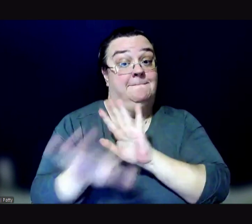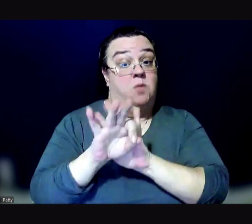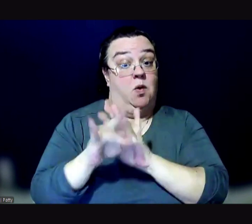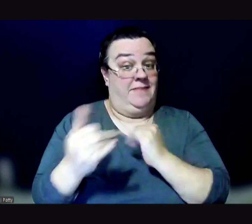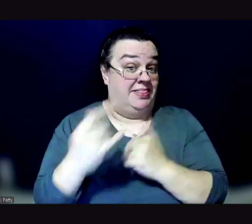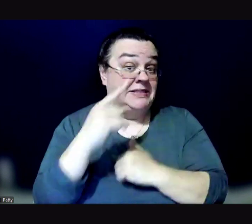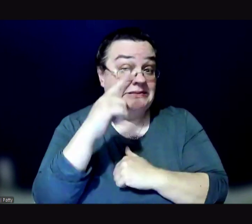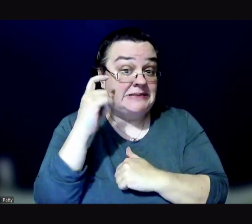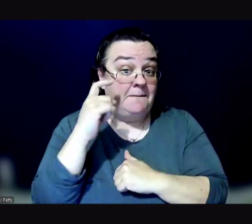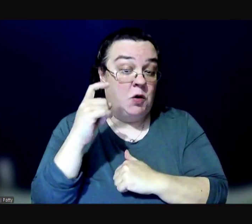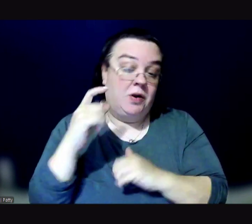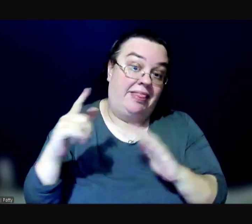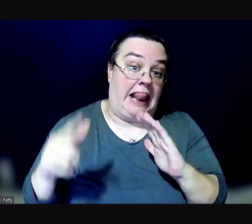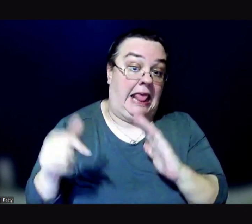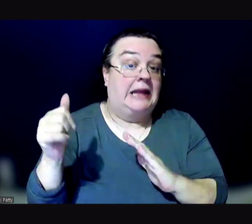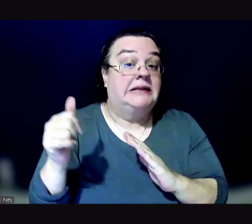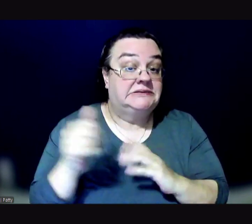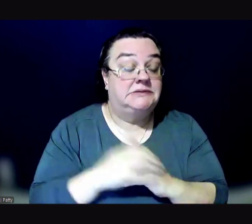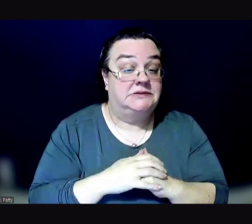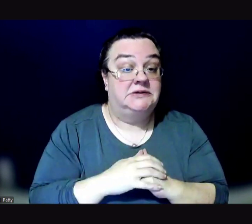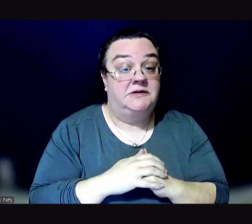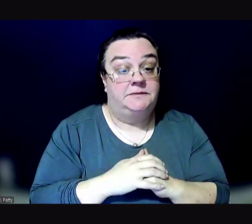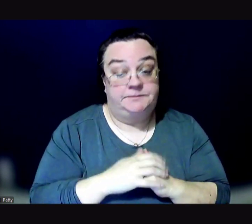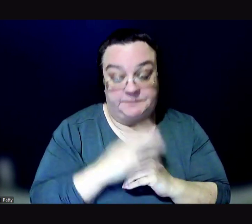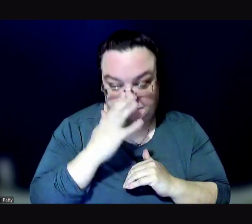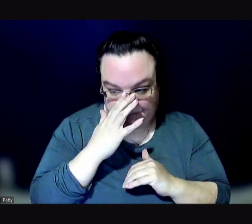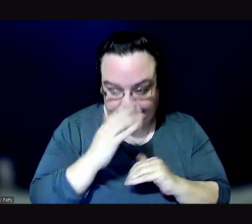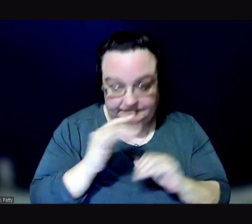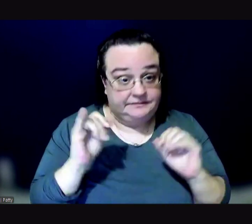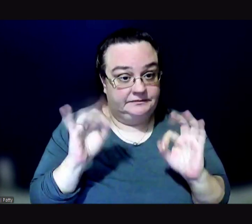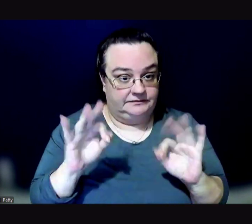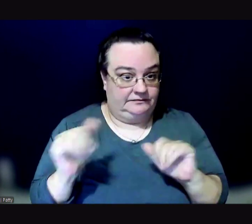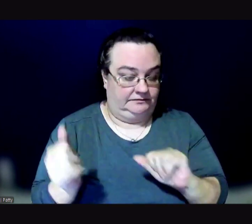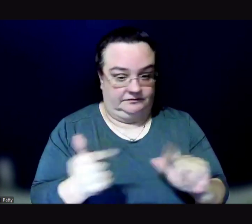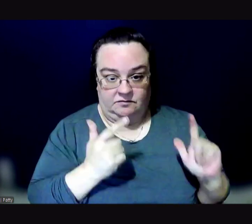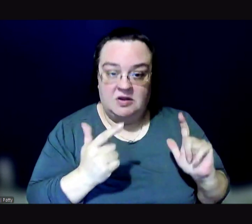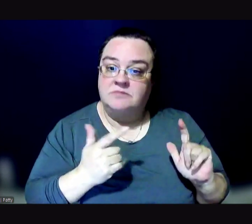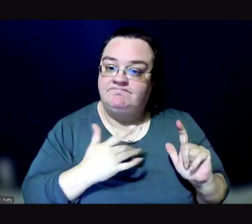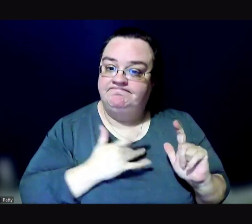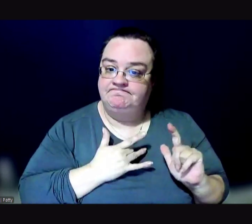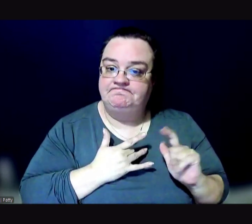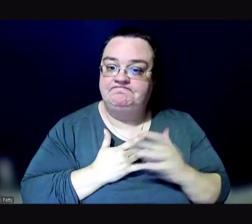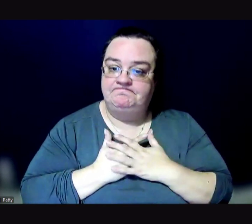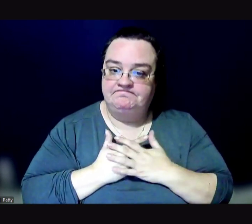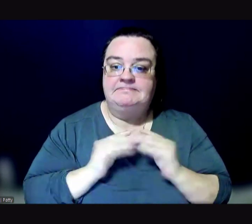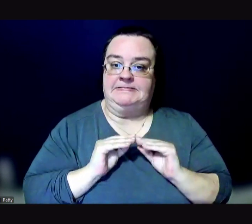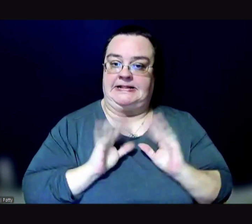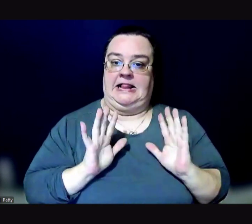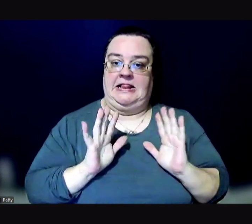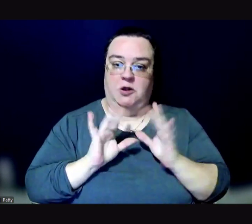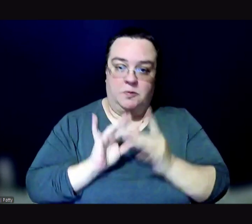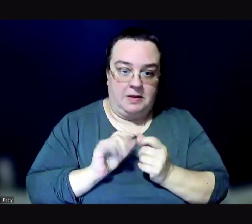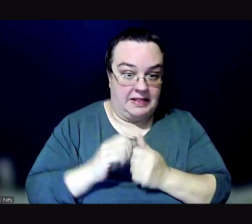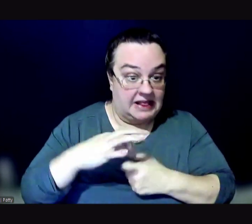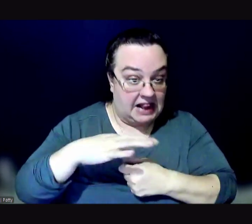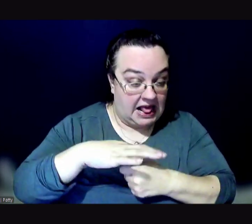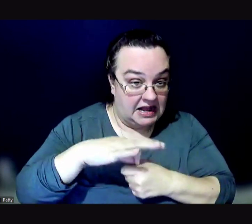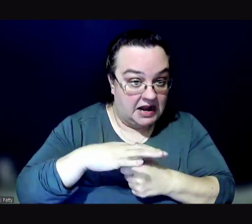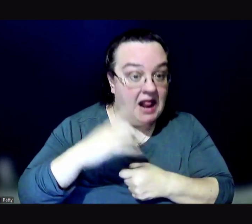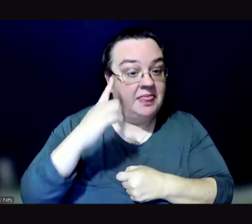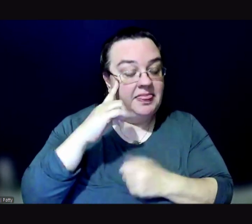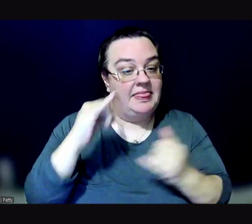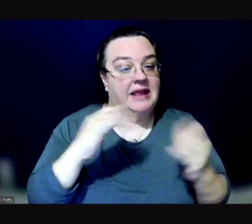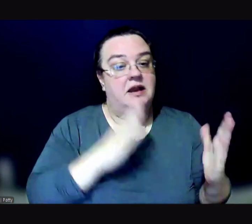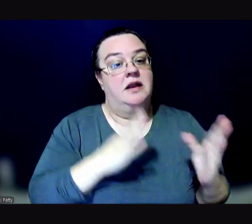latest. If all hearts are clear on the elections, I think that takes us to